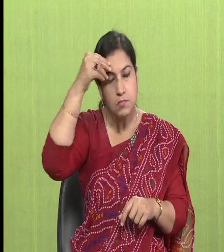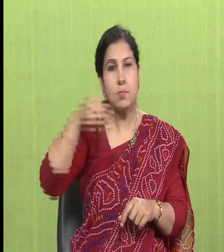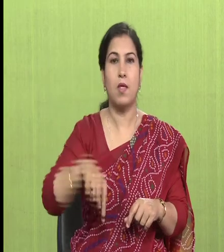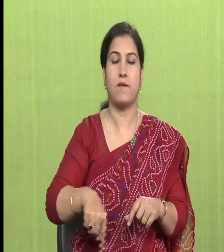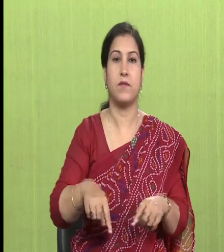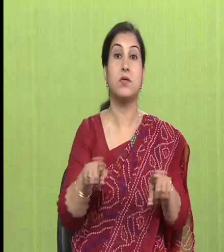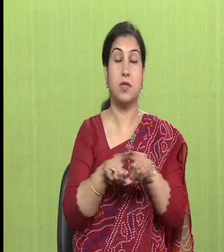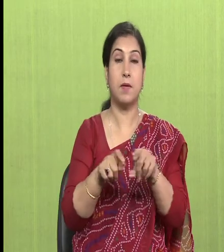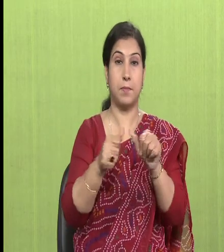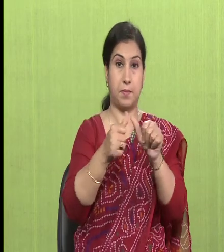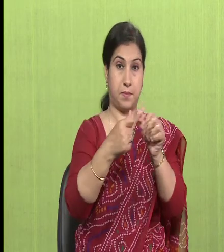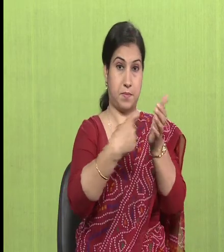Archaeologists are those people